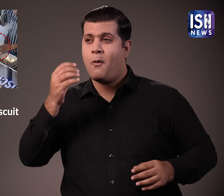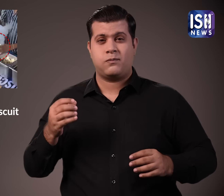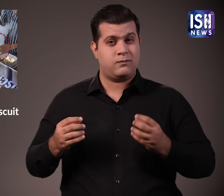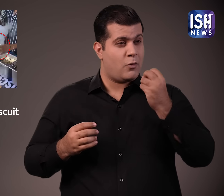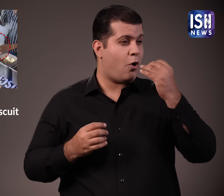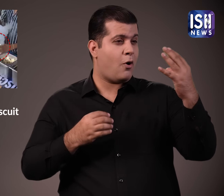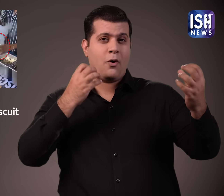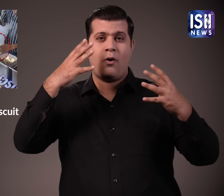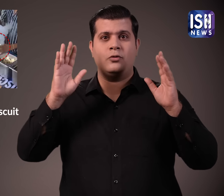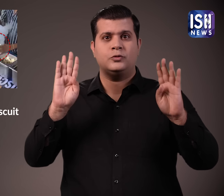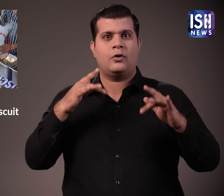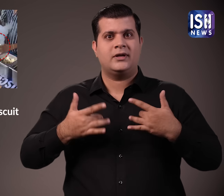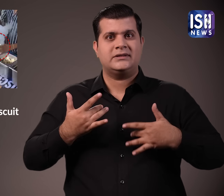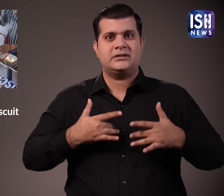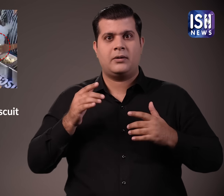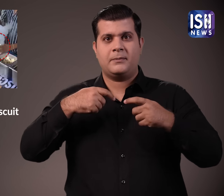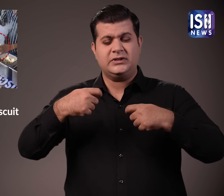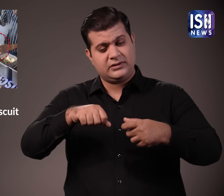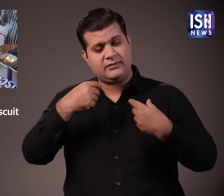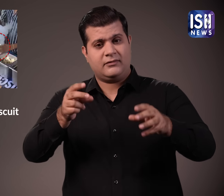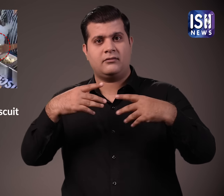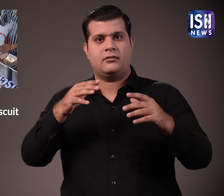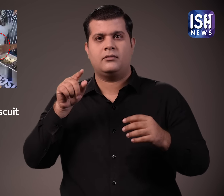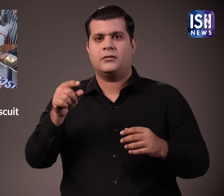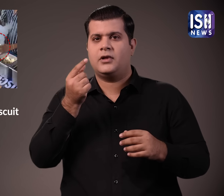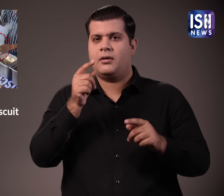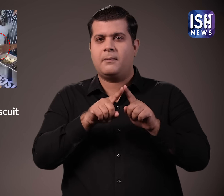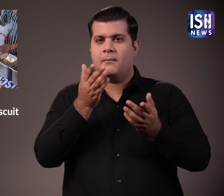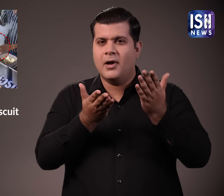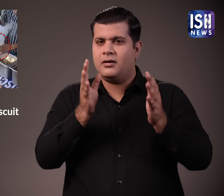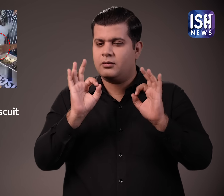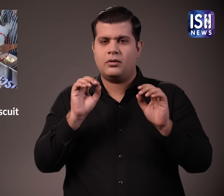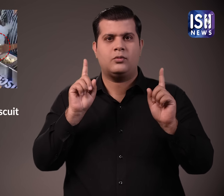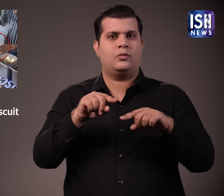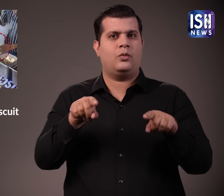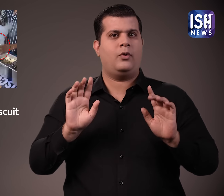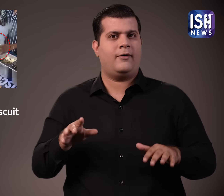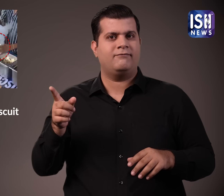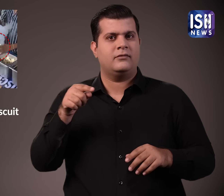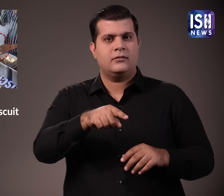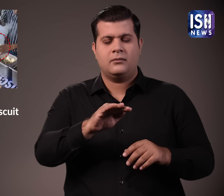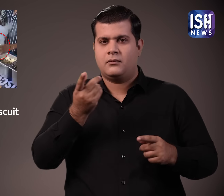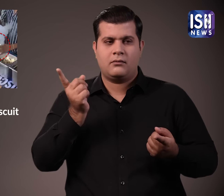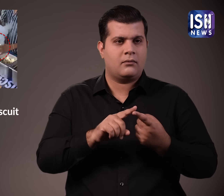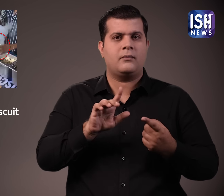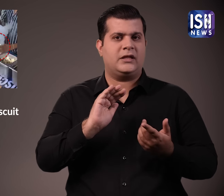in their excitement to show off the smoke from their mouth. Don't wait! This led to the child falling sick, but